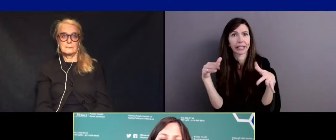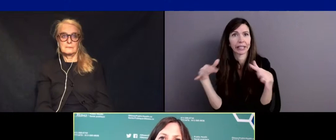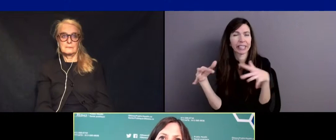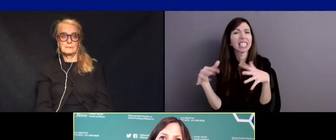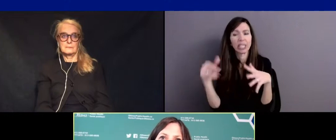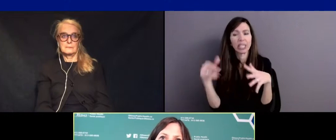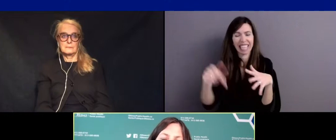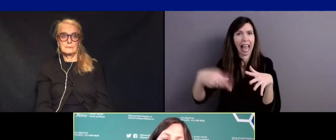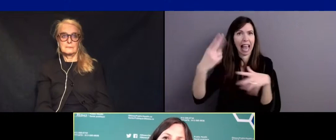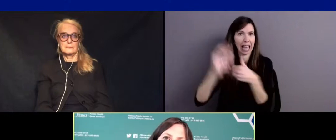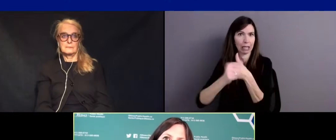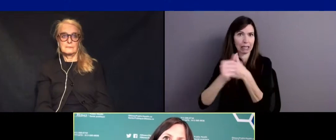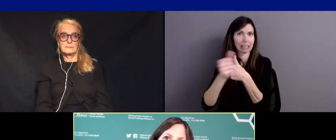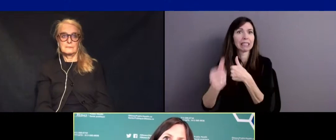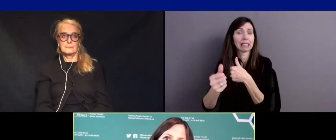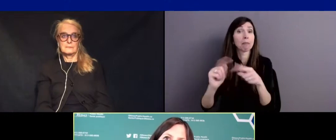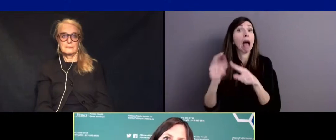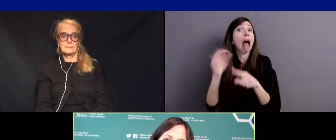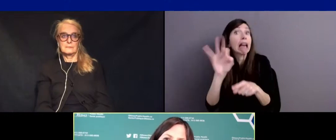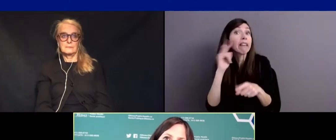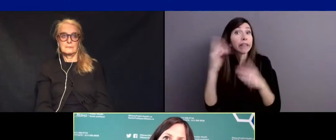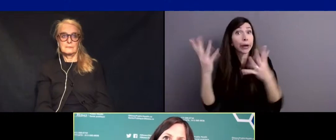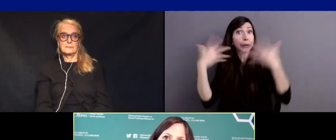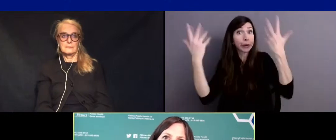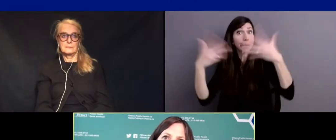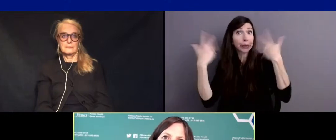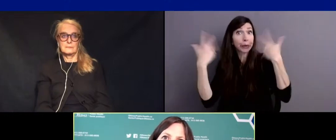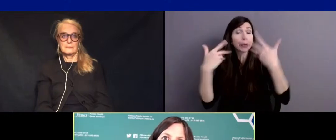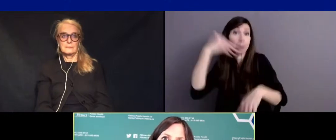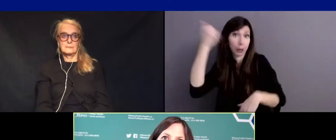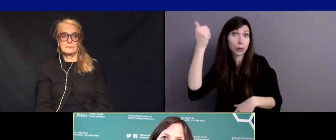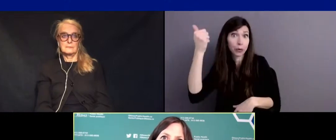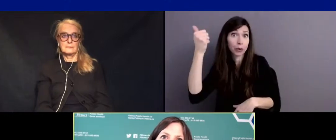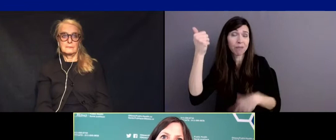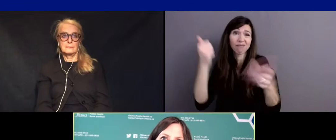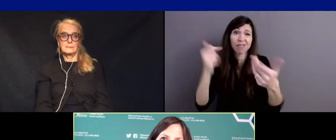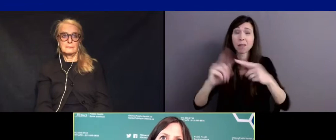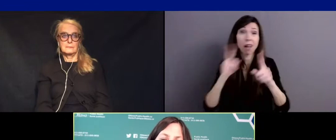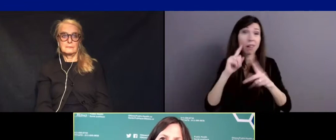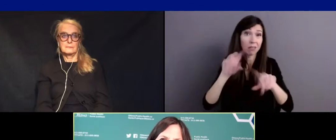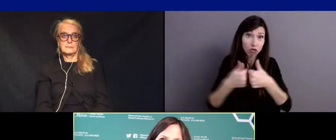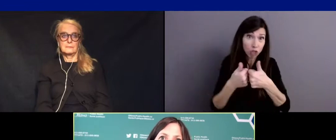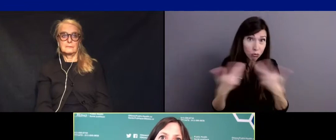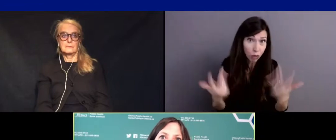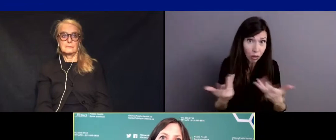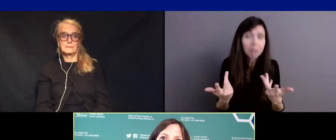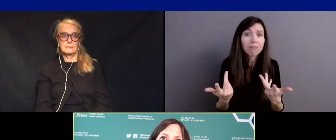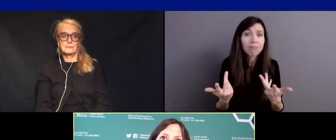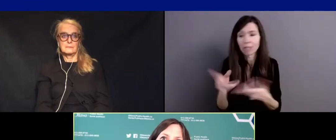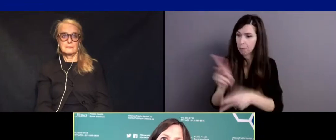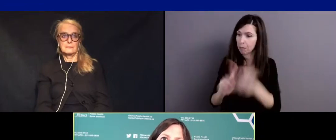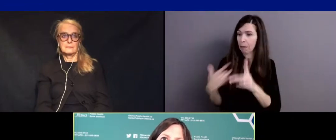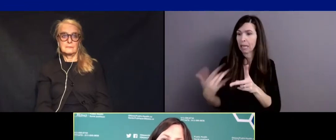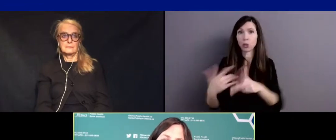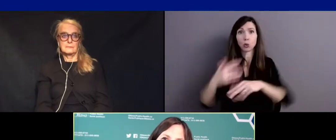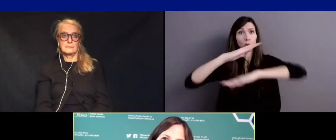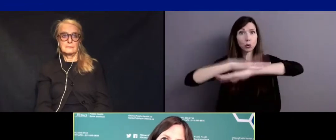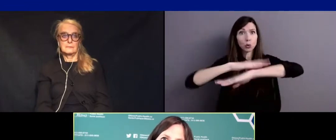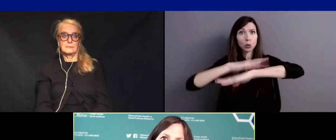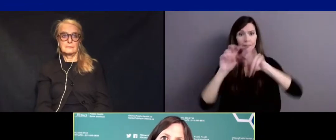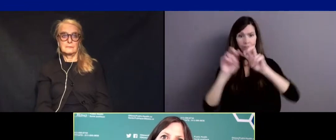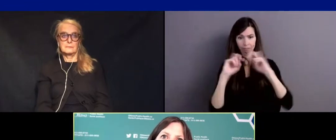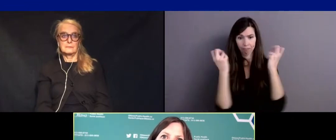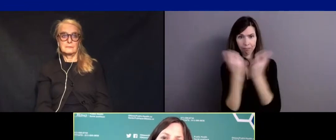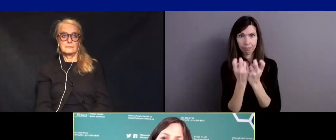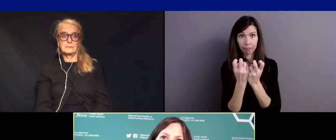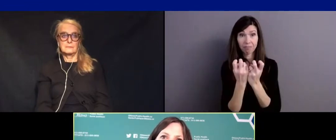COVID. Now, the challenge is people are eating and drinking without wearing a mask. And so that's